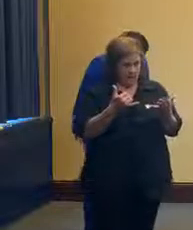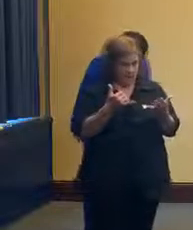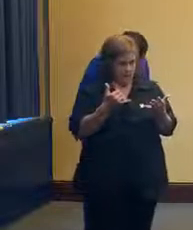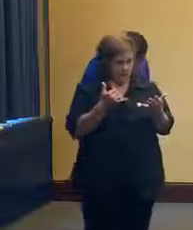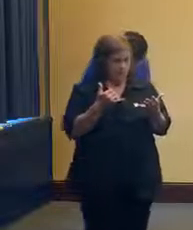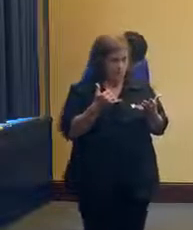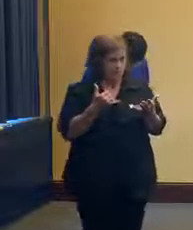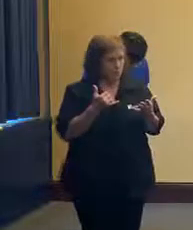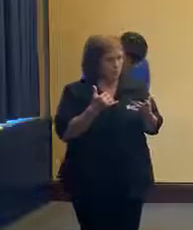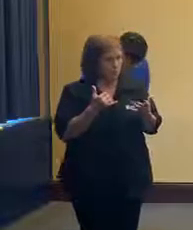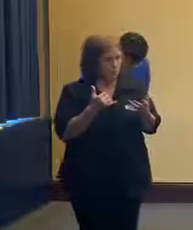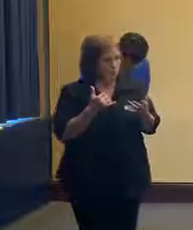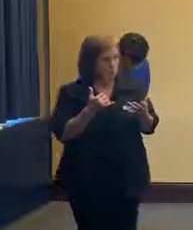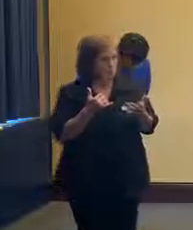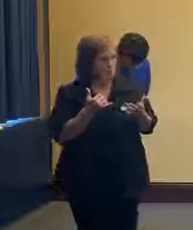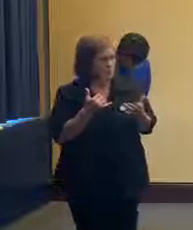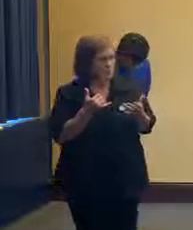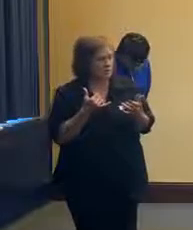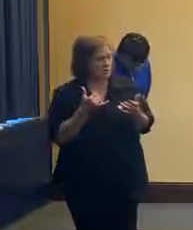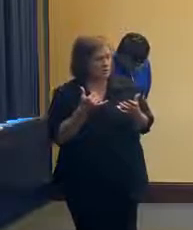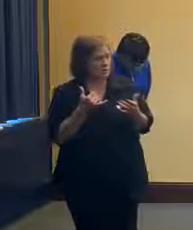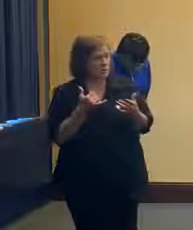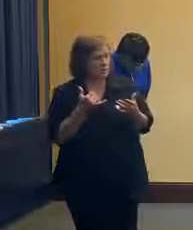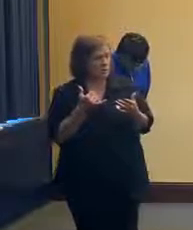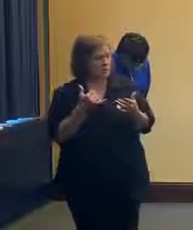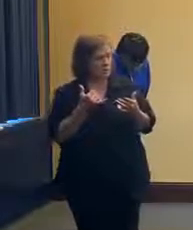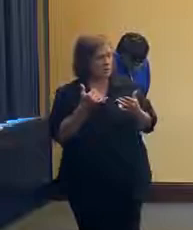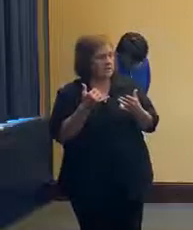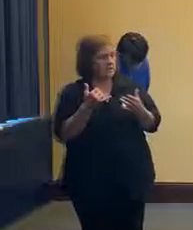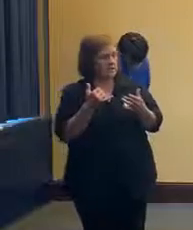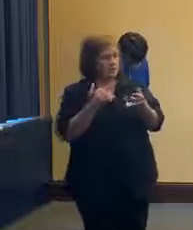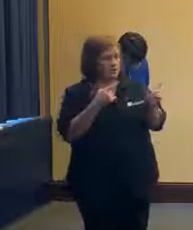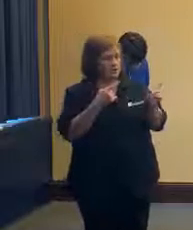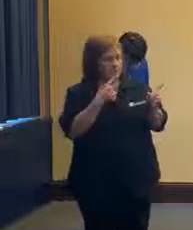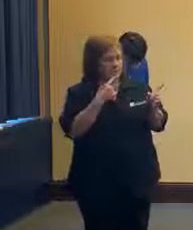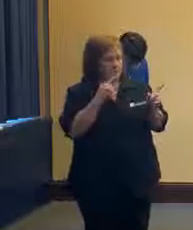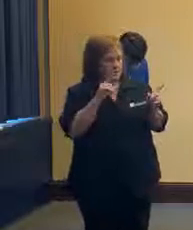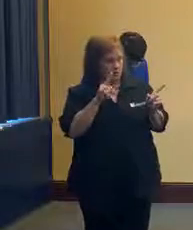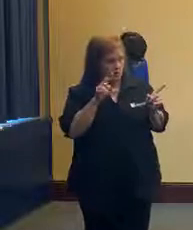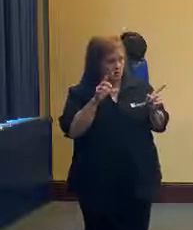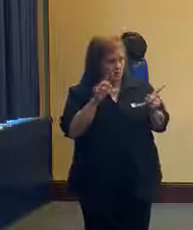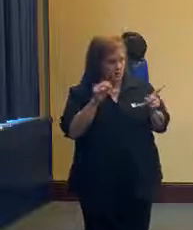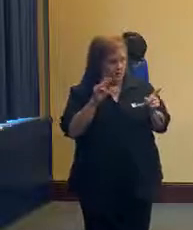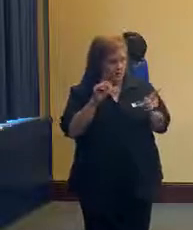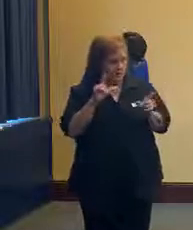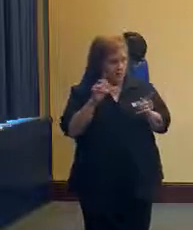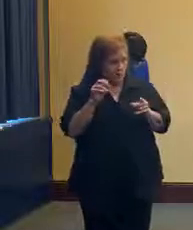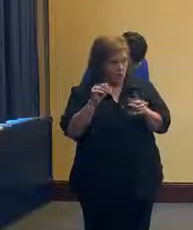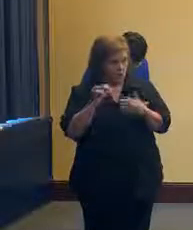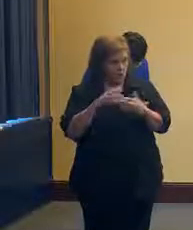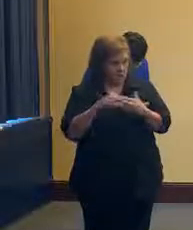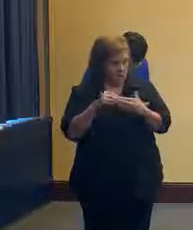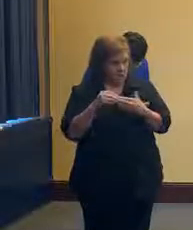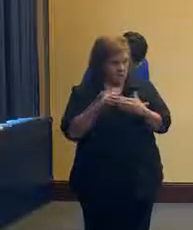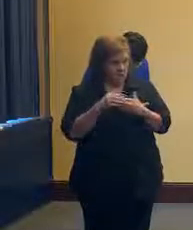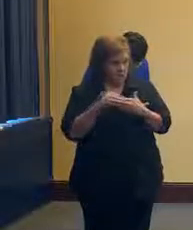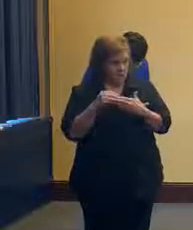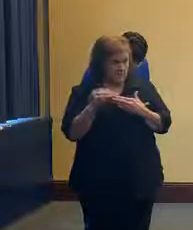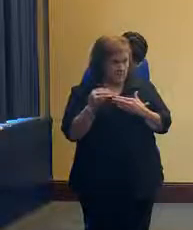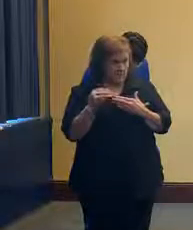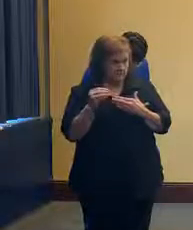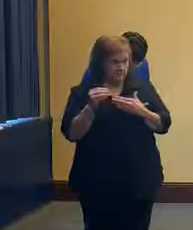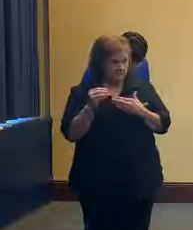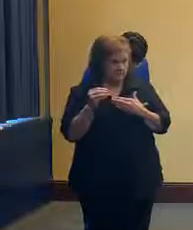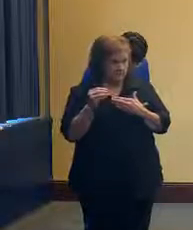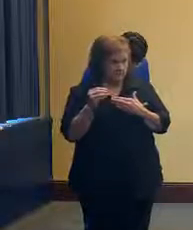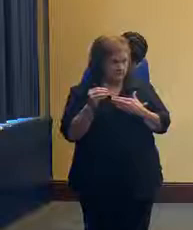me if I've got this wrong, because there are a lot of slides there. You guys are looking at a $130 million scenario, which if I was